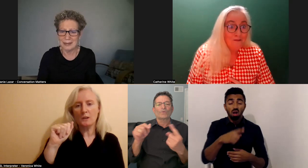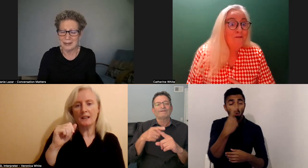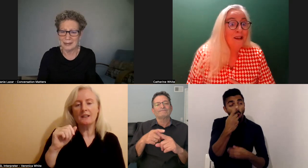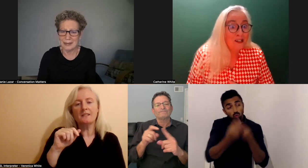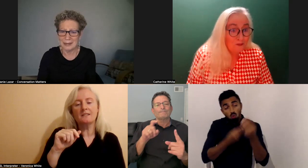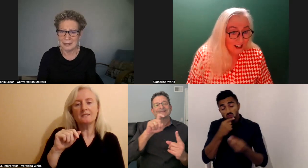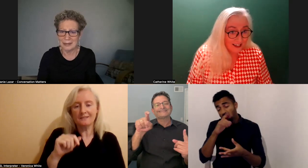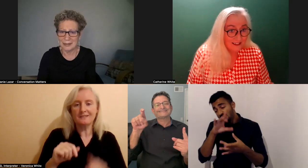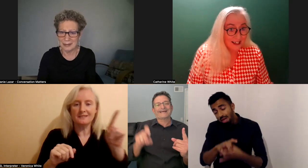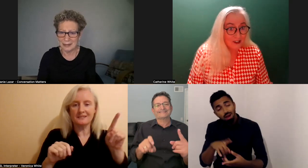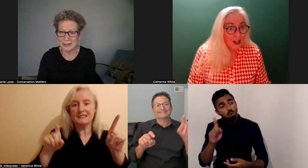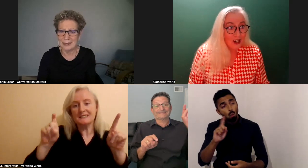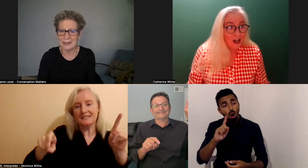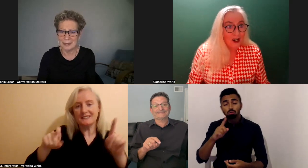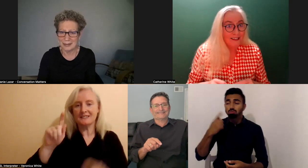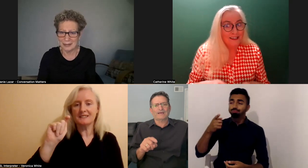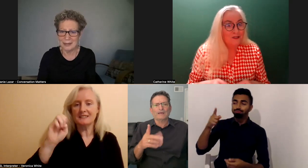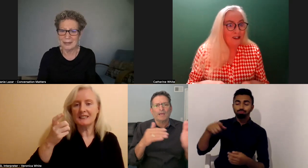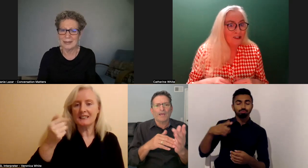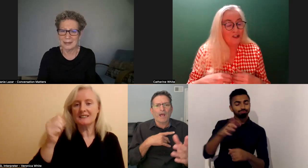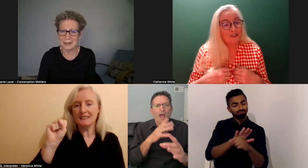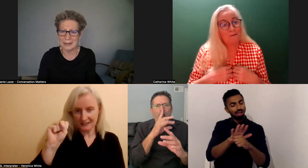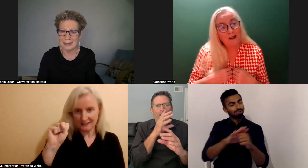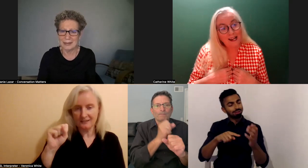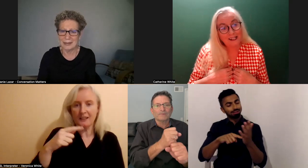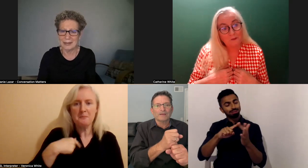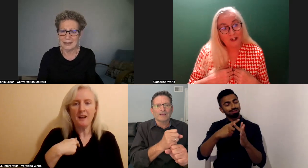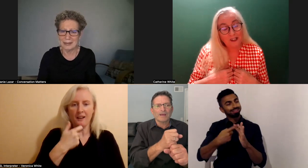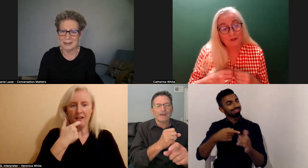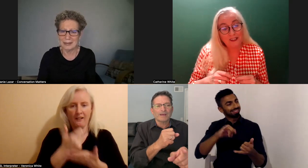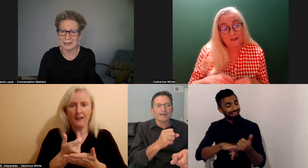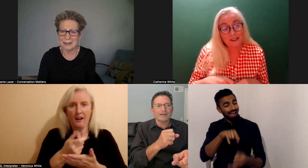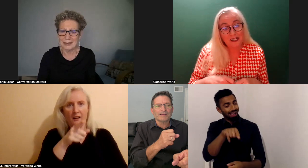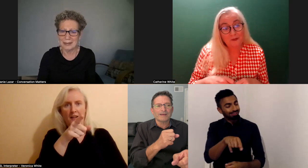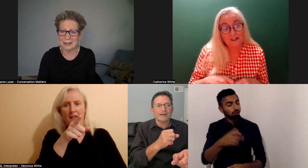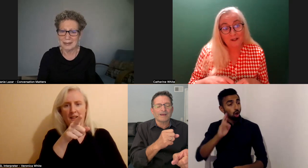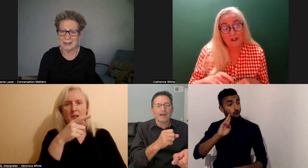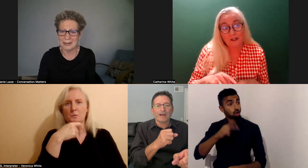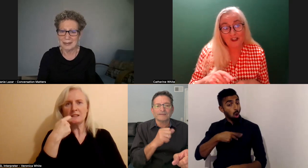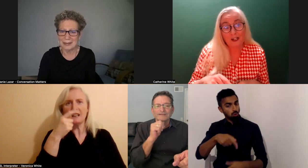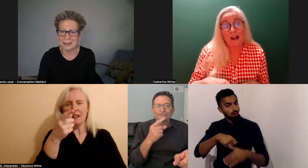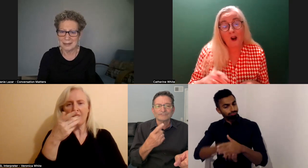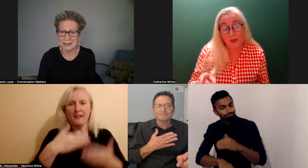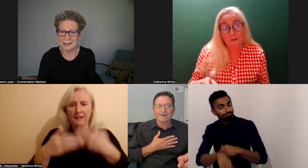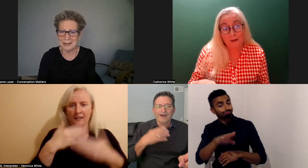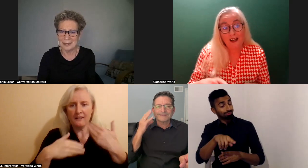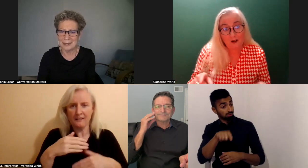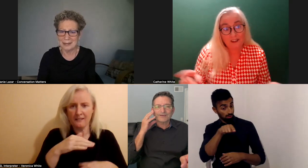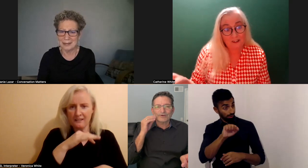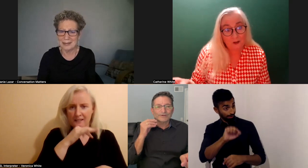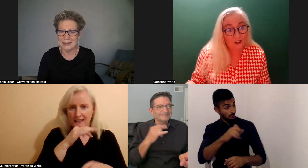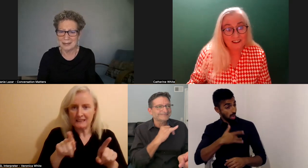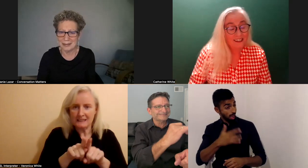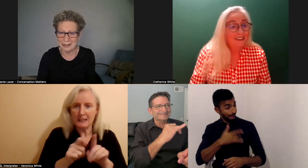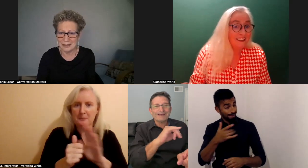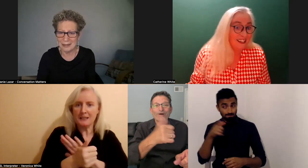Again, mesmerized that this wasn't just my experience, but it was an experience that was being shared by other people out